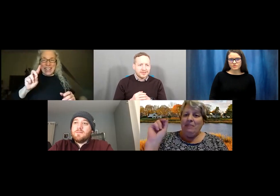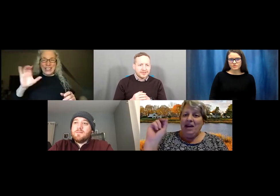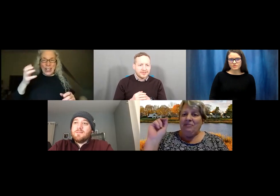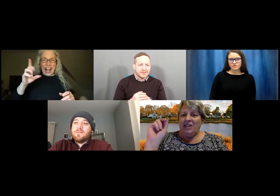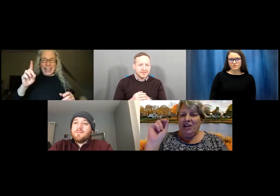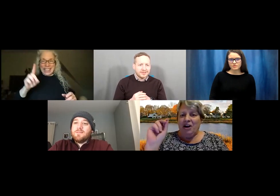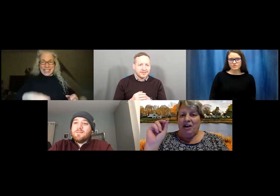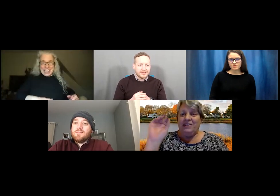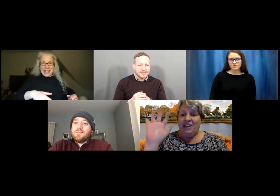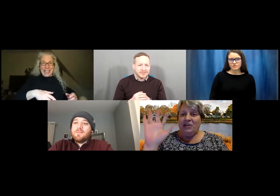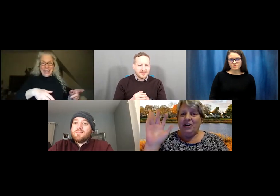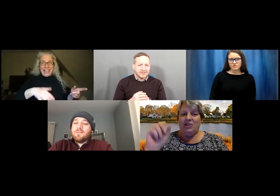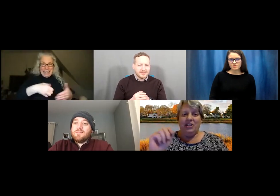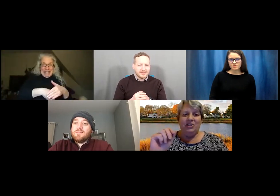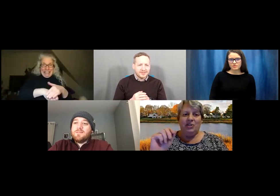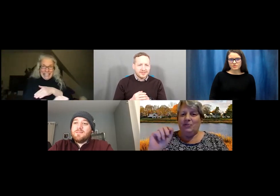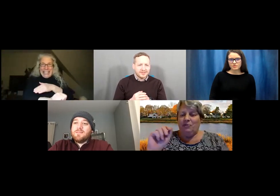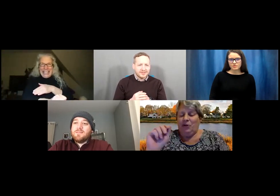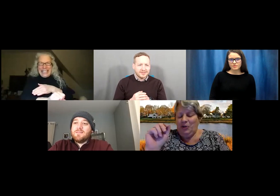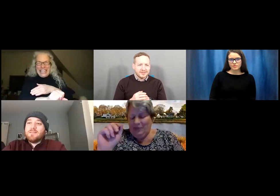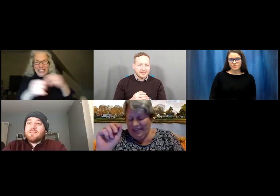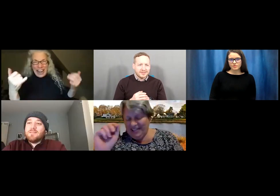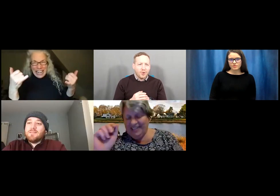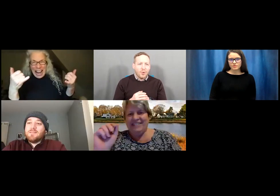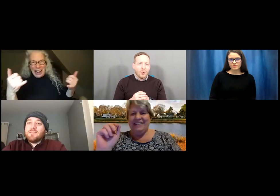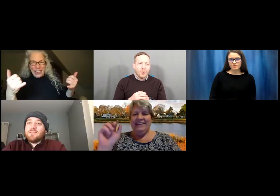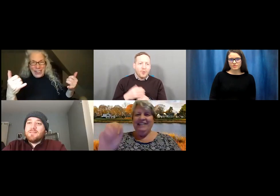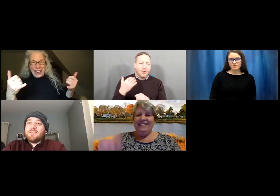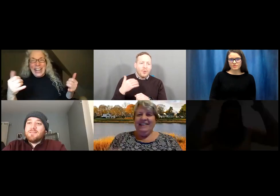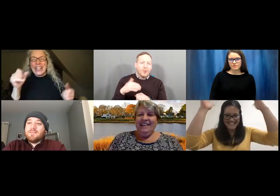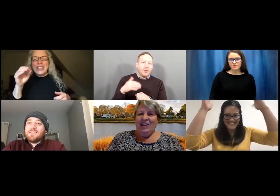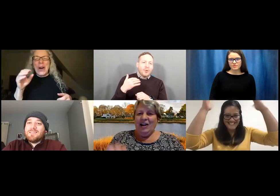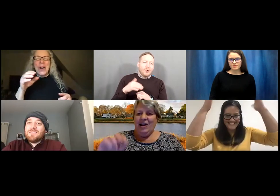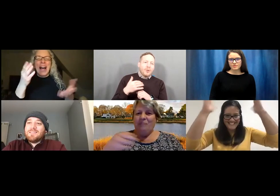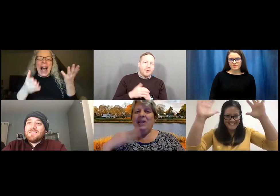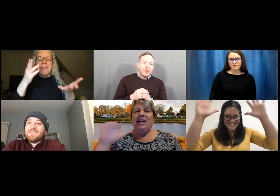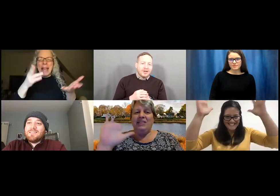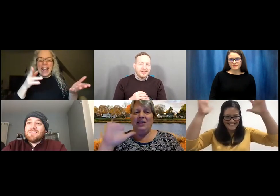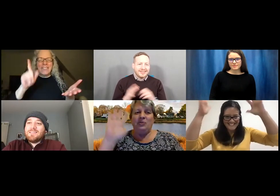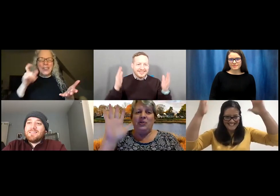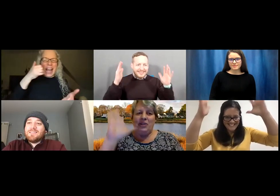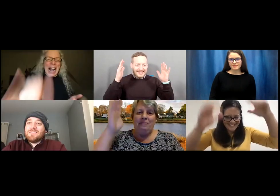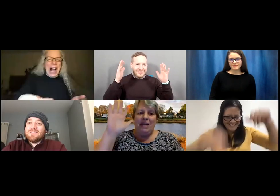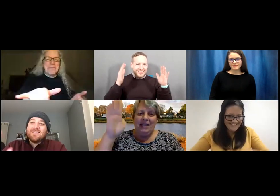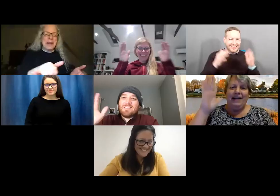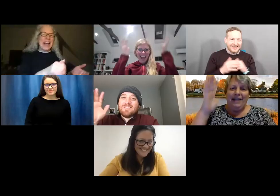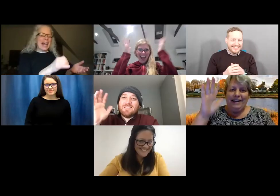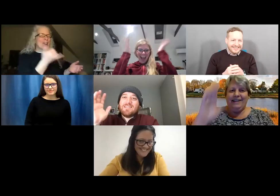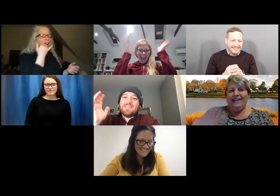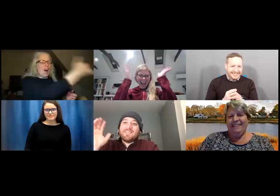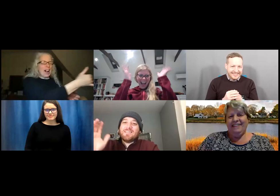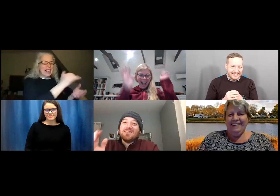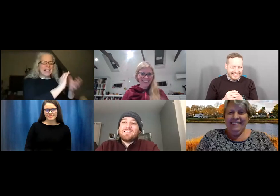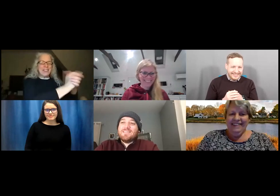I may have to get off and say congratulations for a few minutes. So, I'm going to get the news during the meeting, I